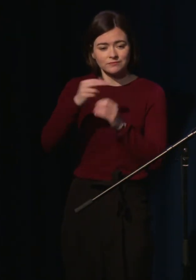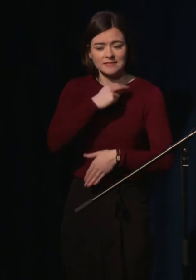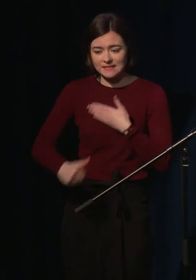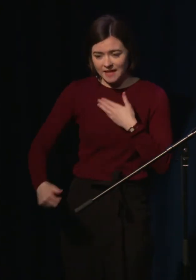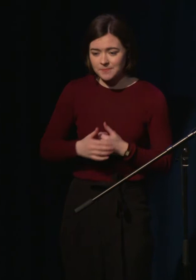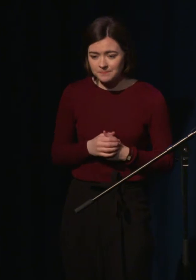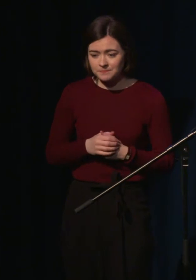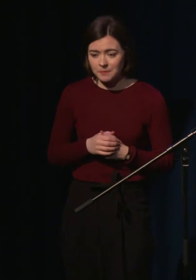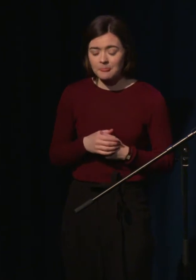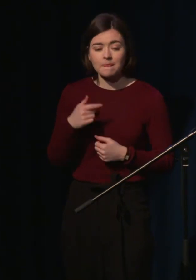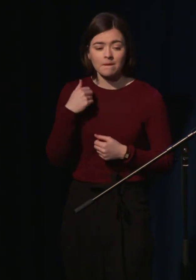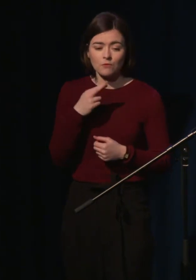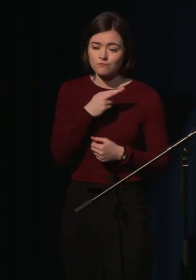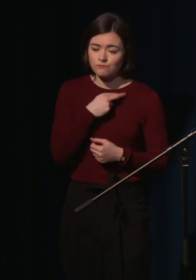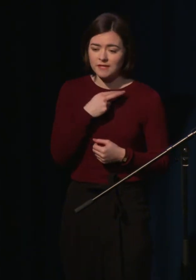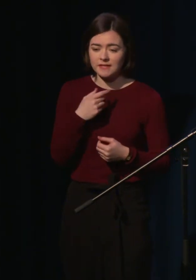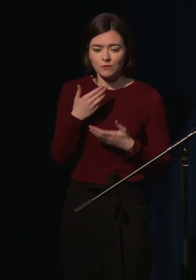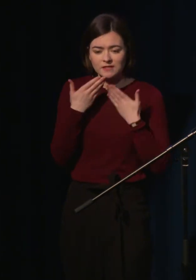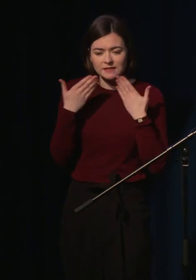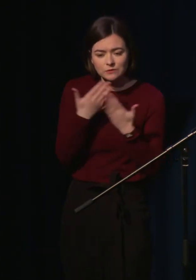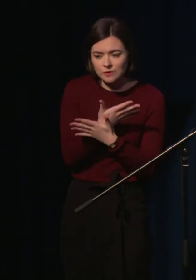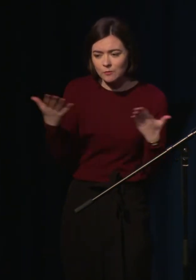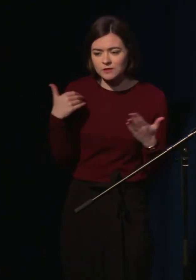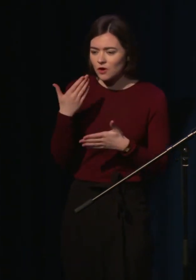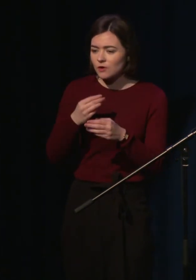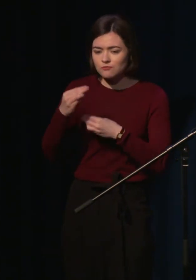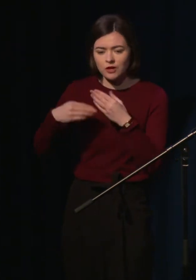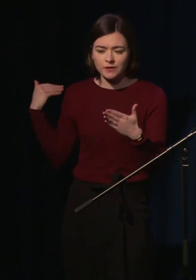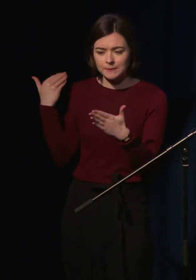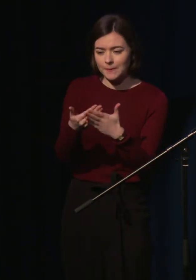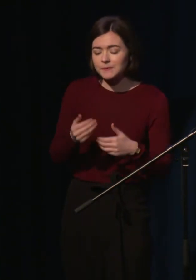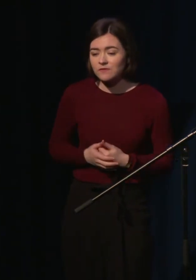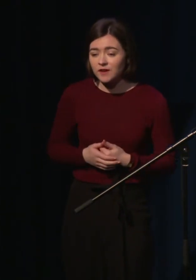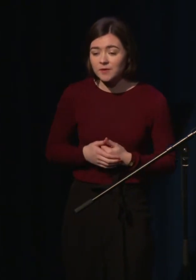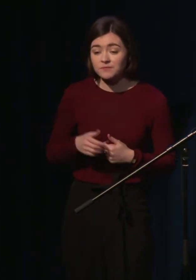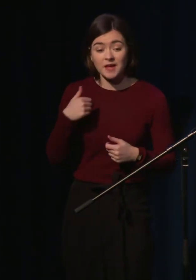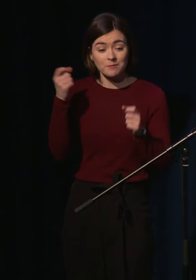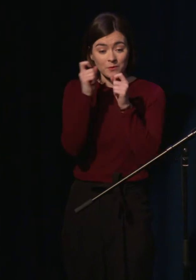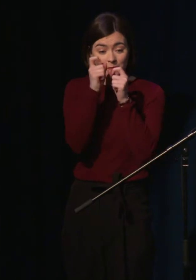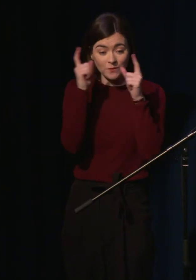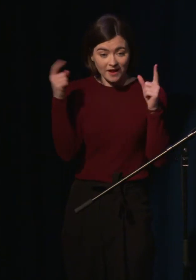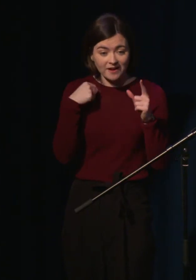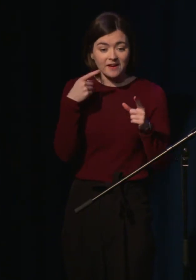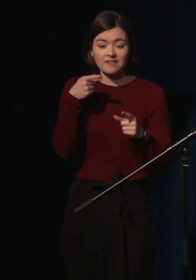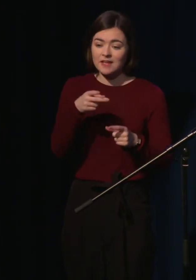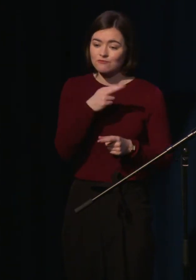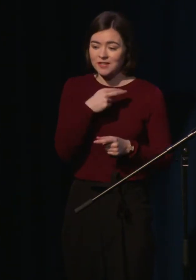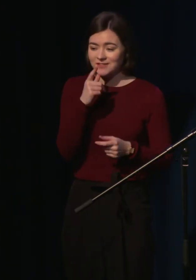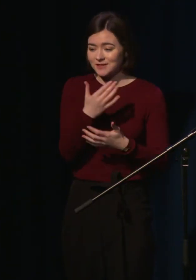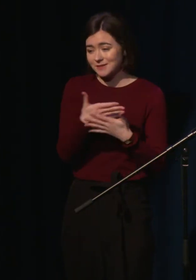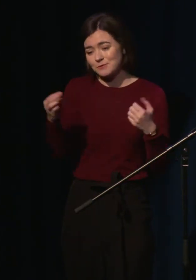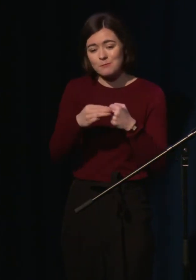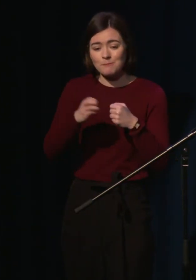this area, and I commend the progress already made thus far. I'm aware that I'm speaking predominantly to a